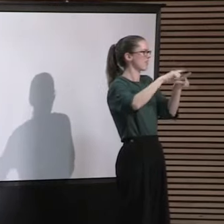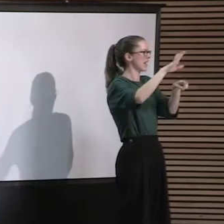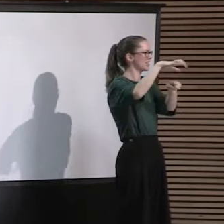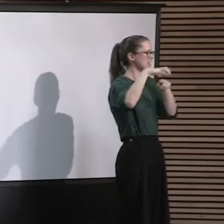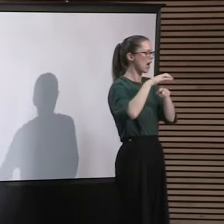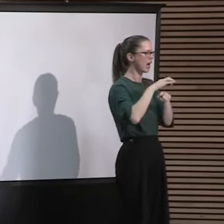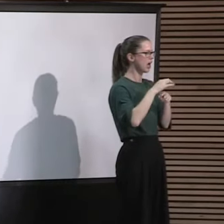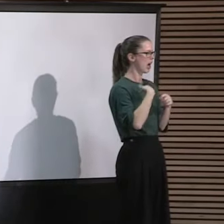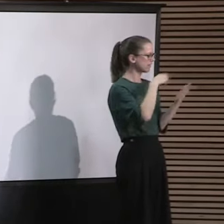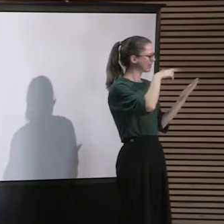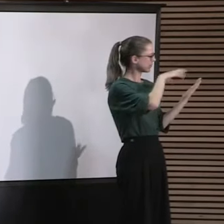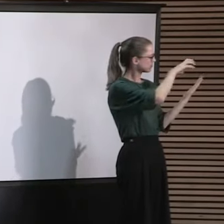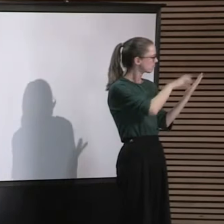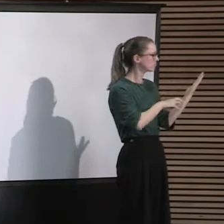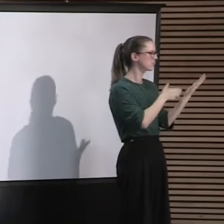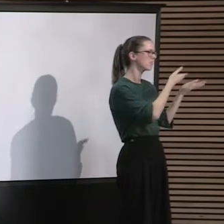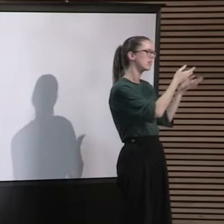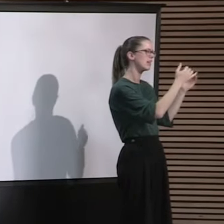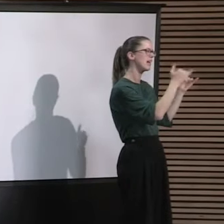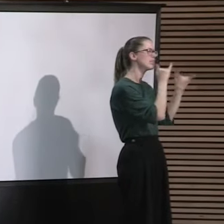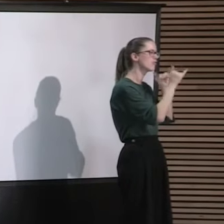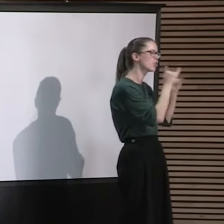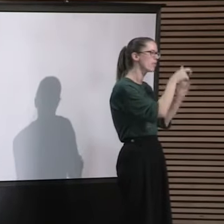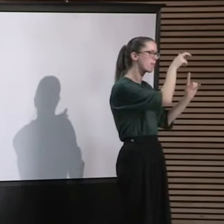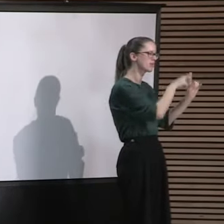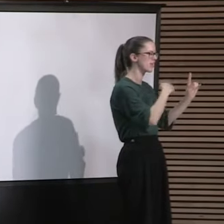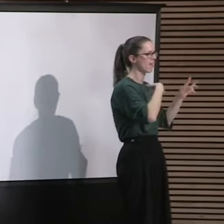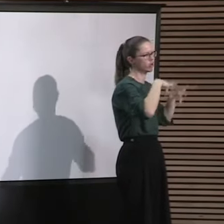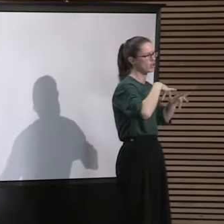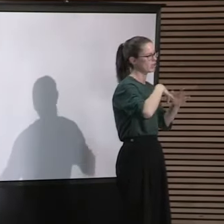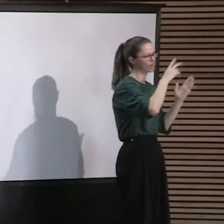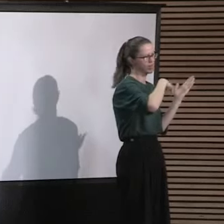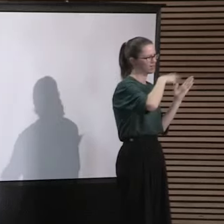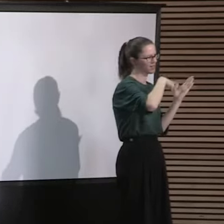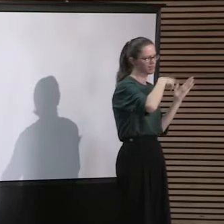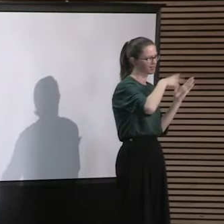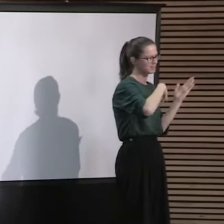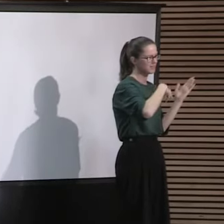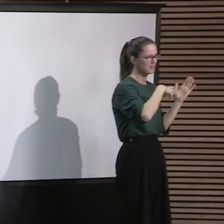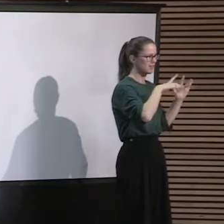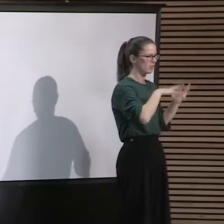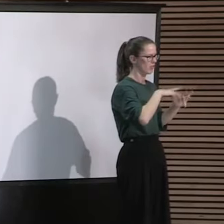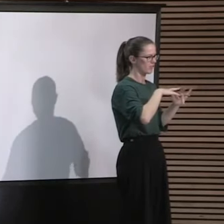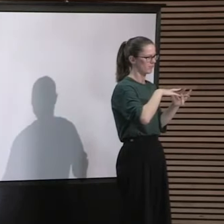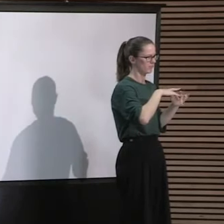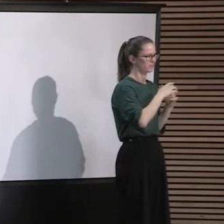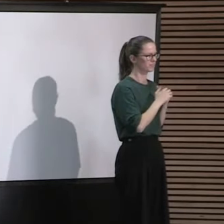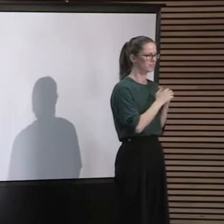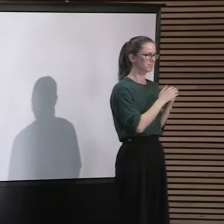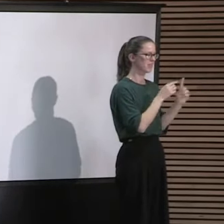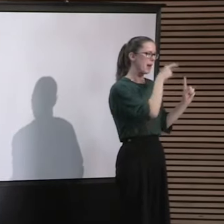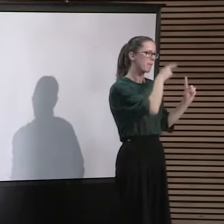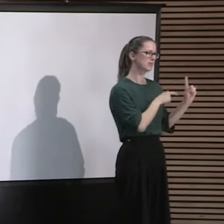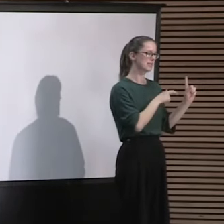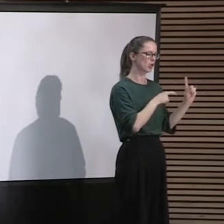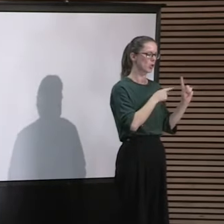I've seen that there's a transcript of a conversation with that person being released. I haven't had a chance to look at that or to read that. Obviously, there's some remorse